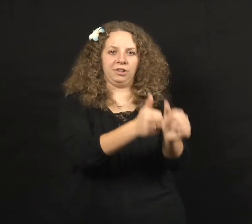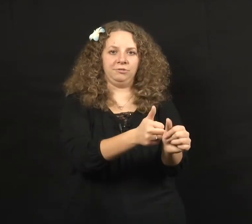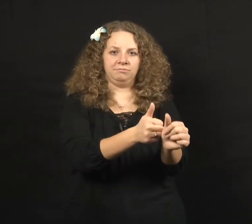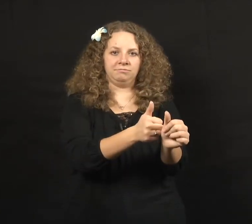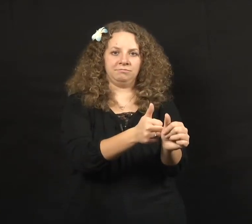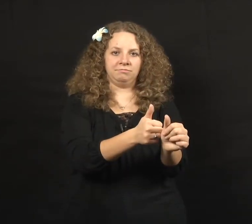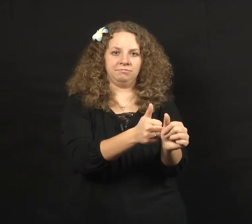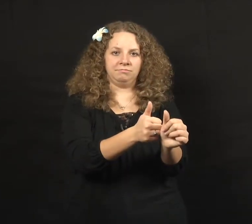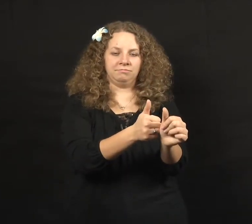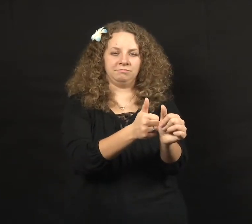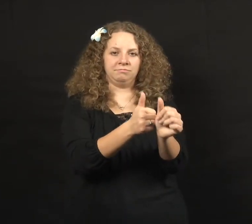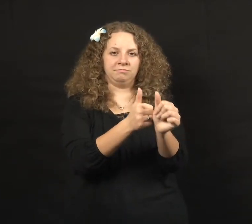Follow.